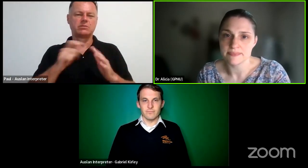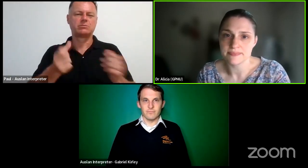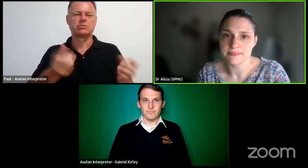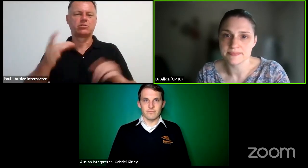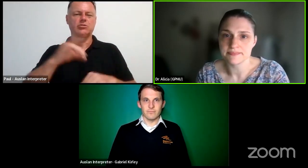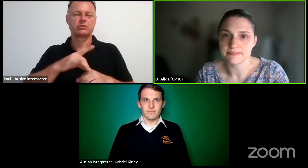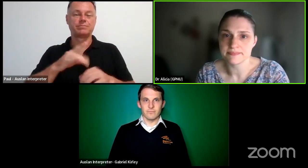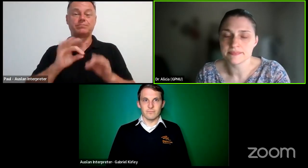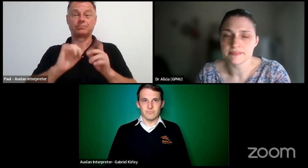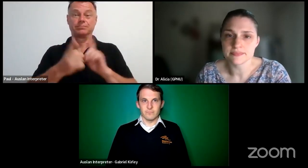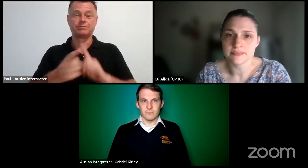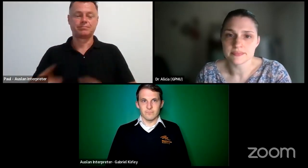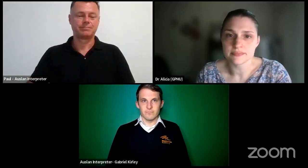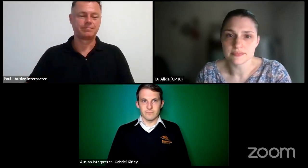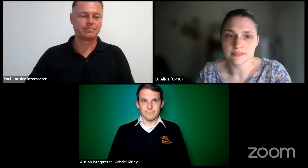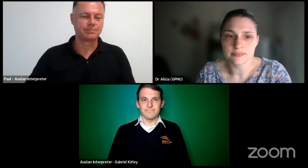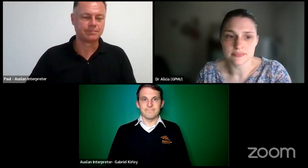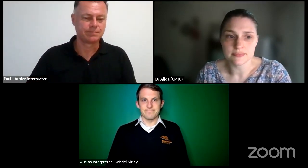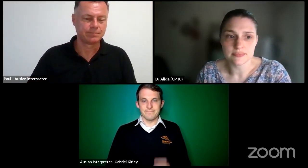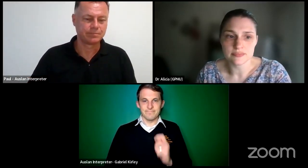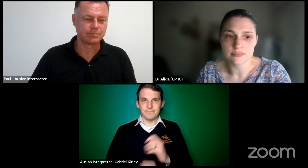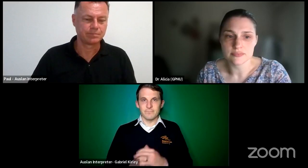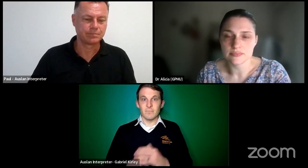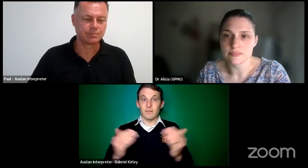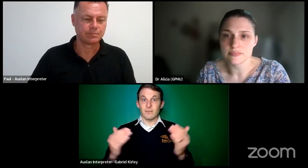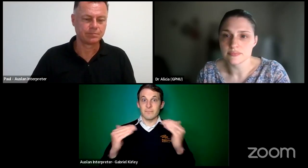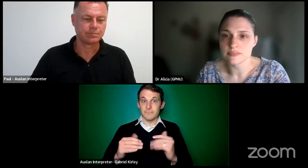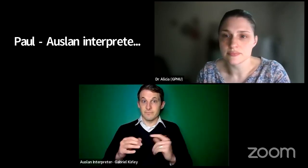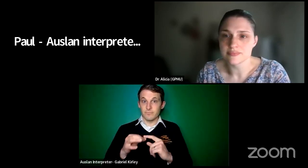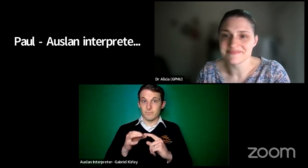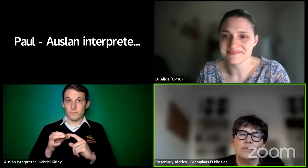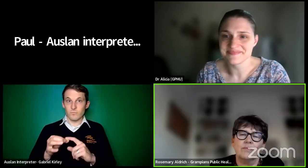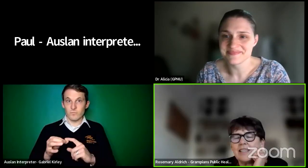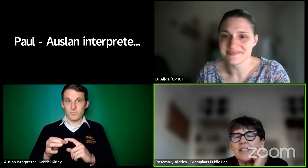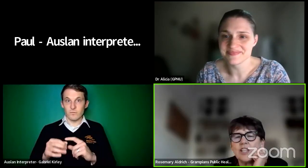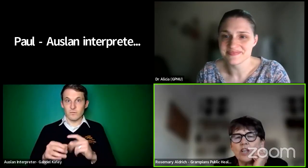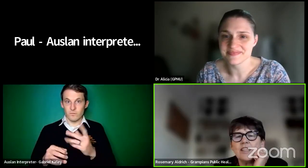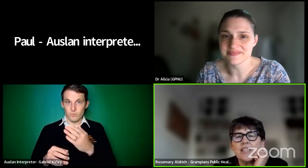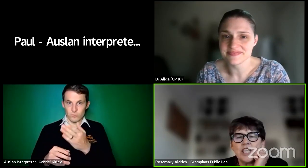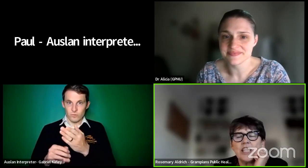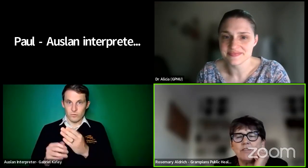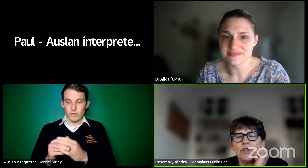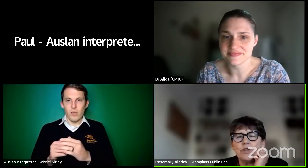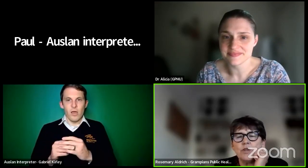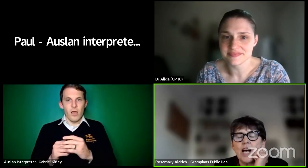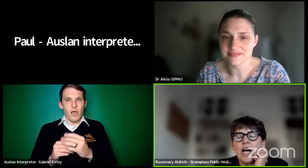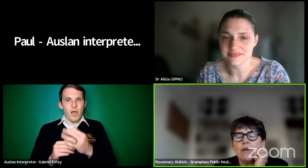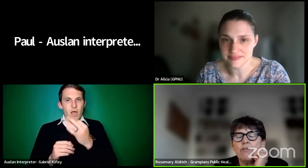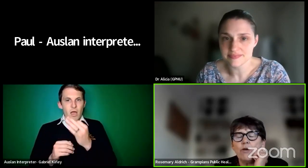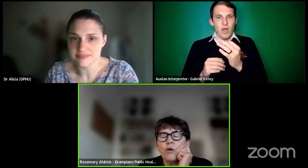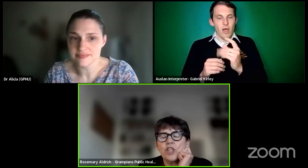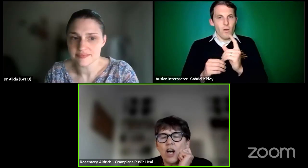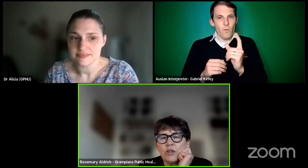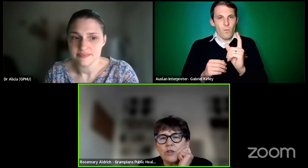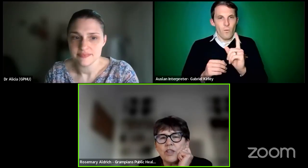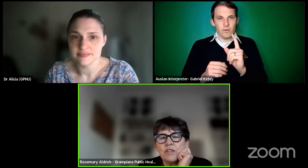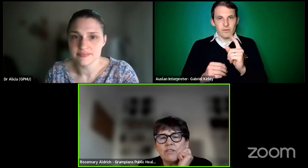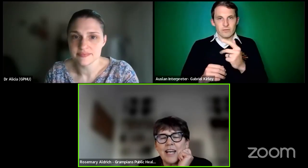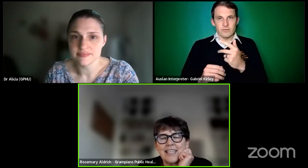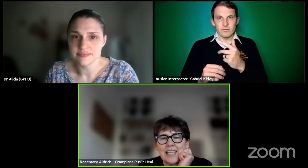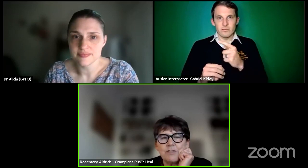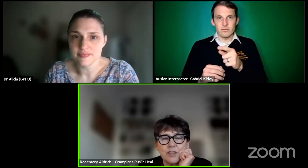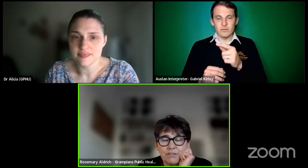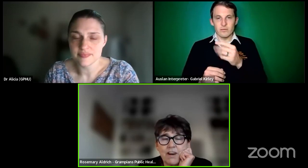care. Thanks very much. Another question for you, Alicia. So what is the dosage interval for